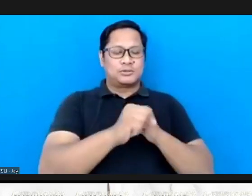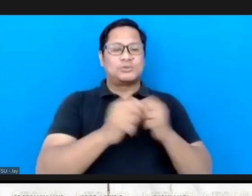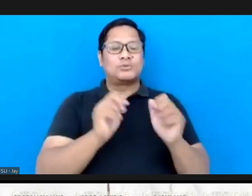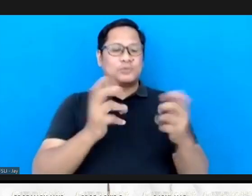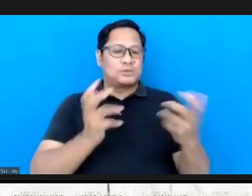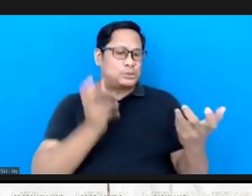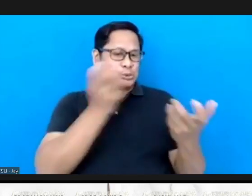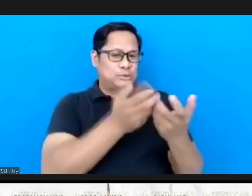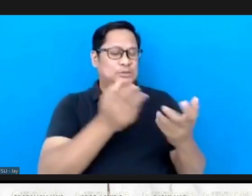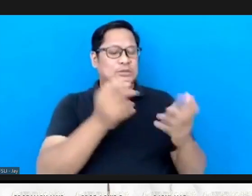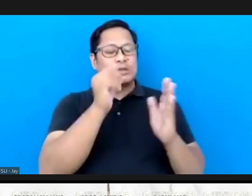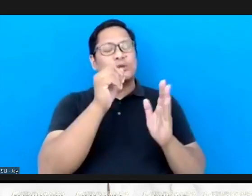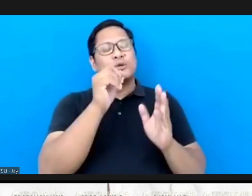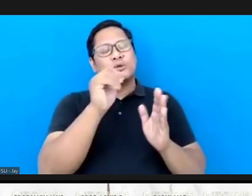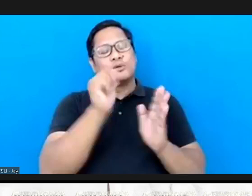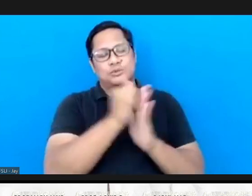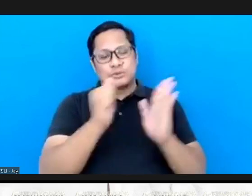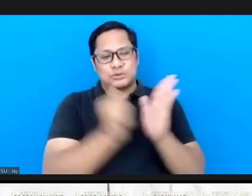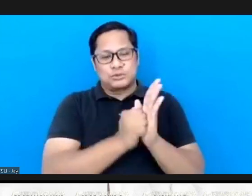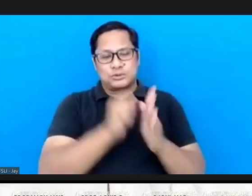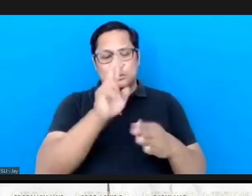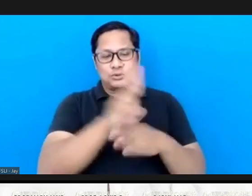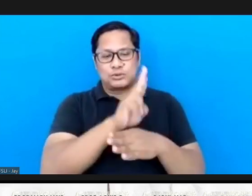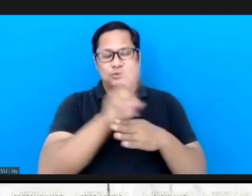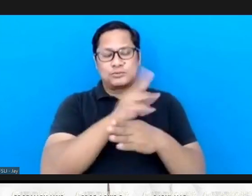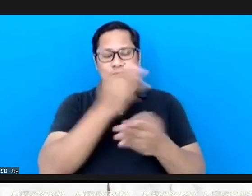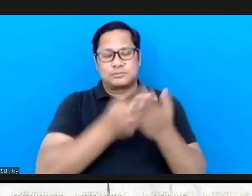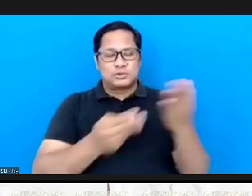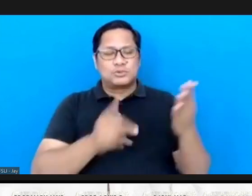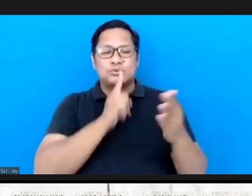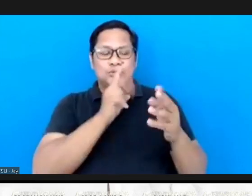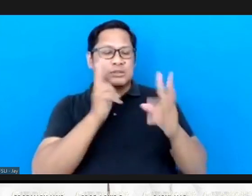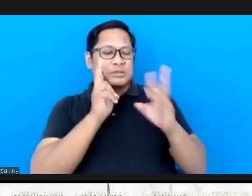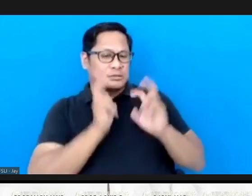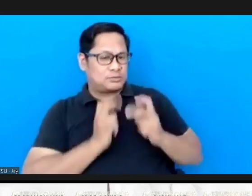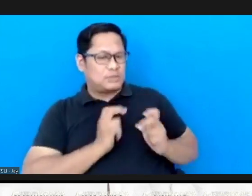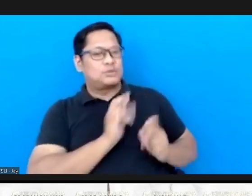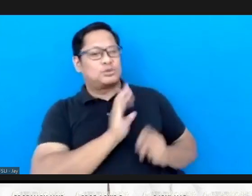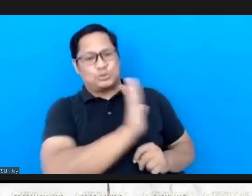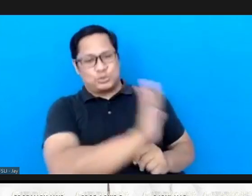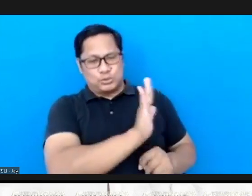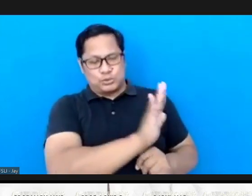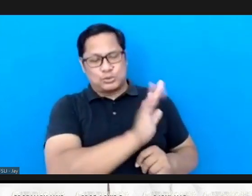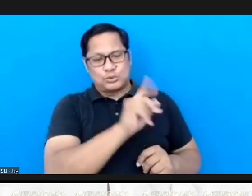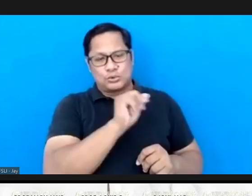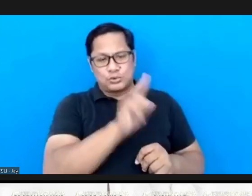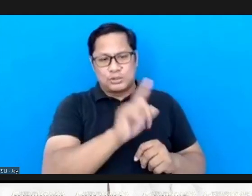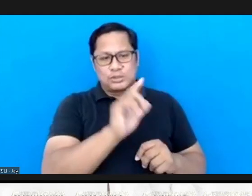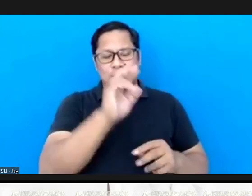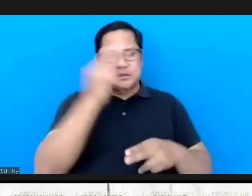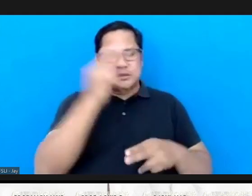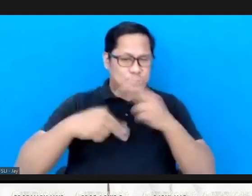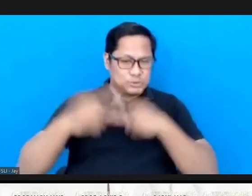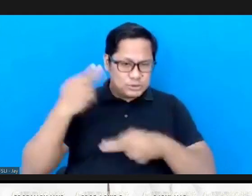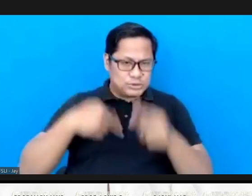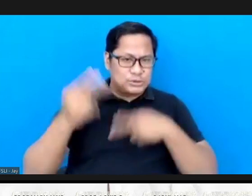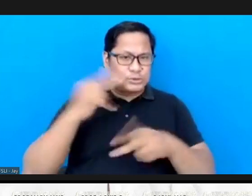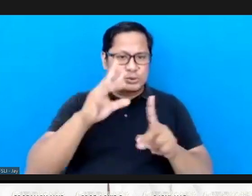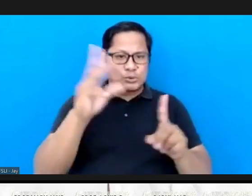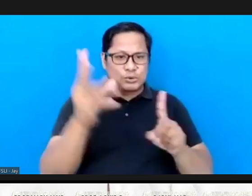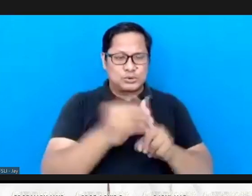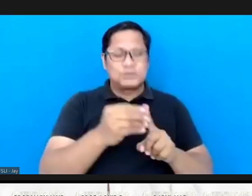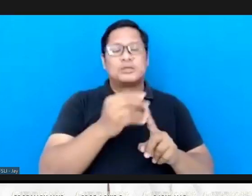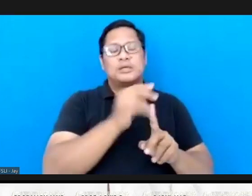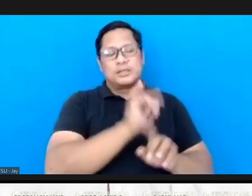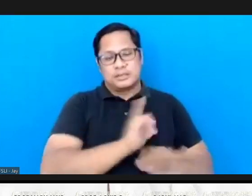curriculum the use of materials that reflect their local history, cultures, and contemporary lifestyles